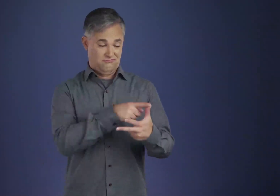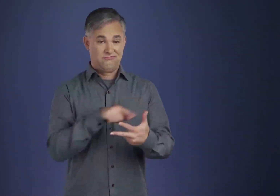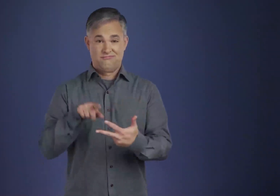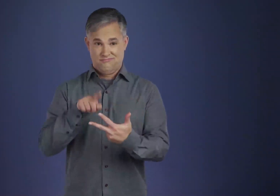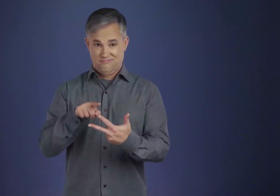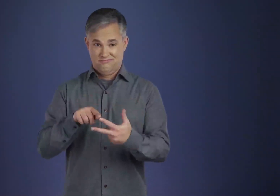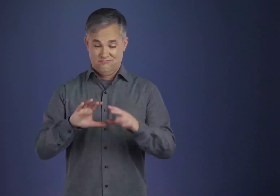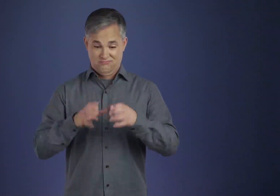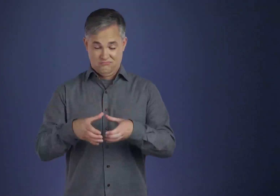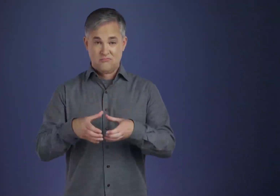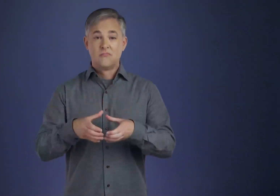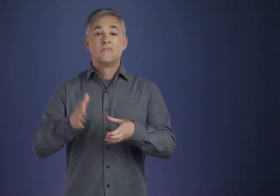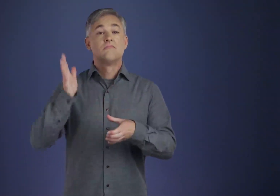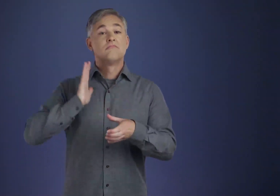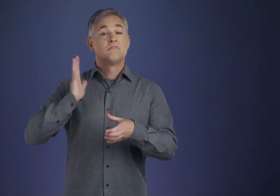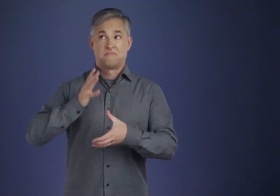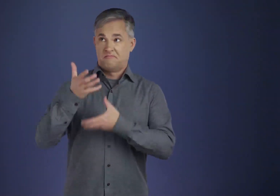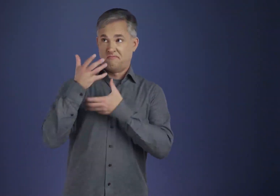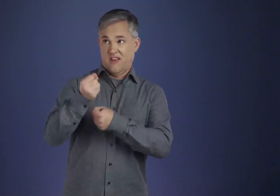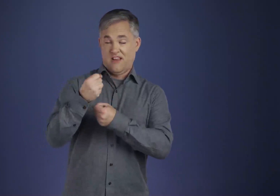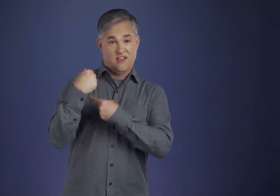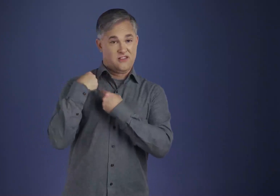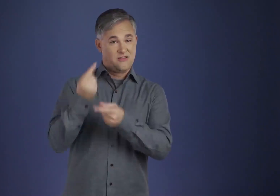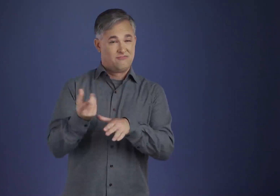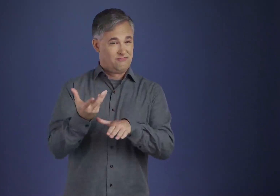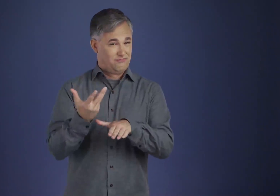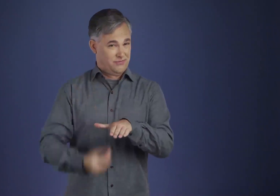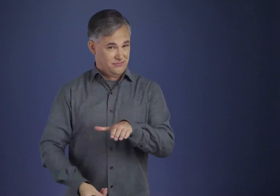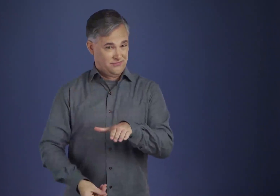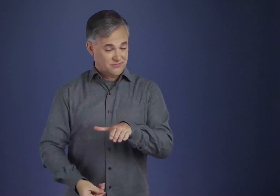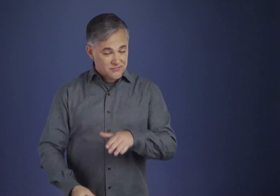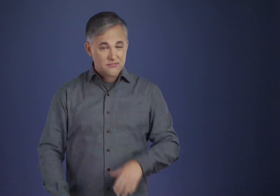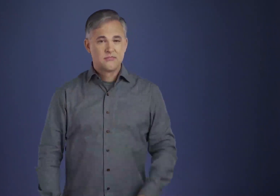Consider next the plight of those who once had faith but have lost it.